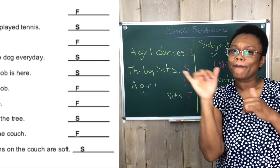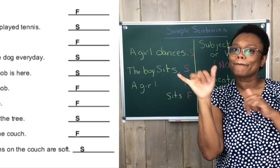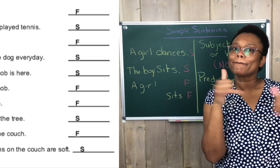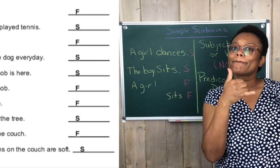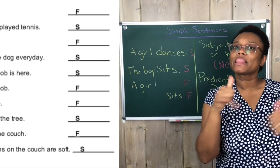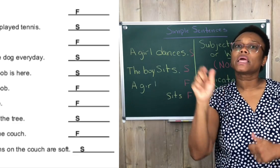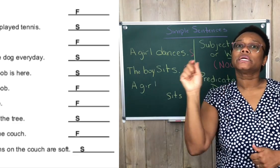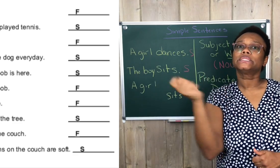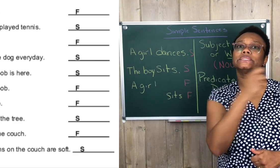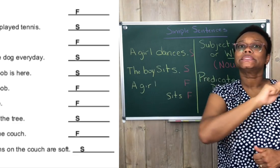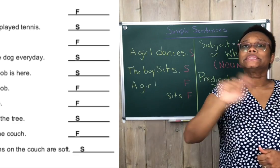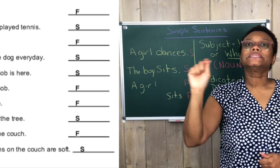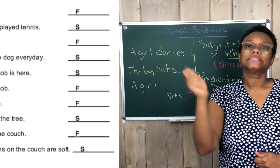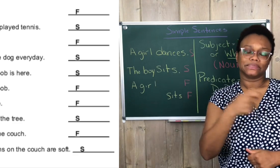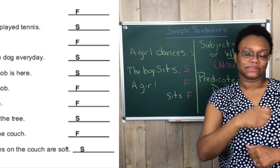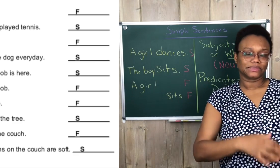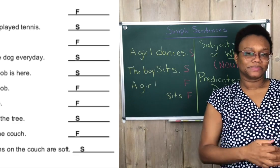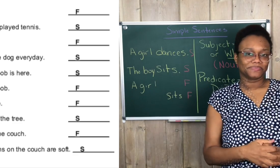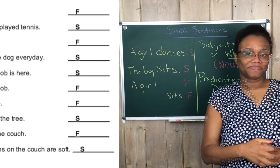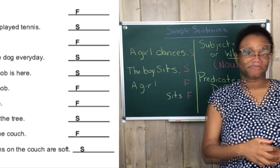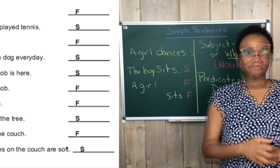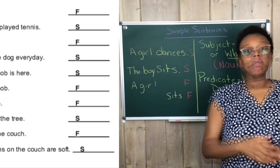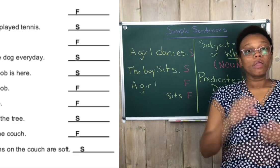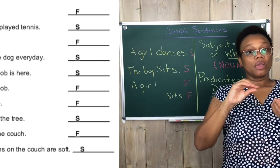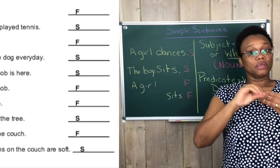they're doing. They play tennis.